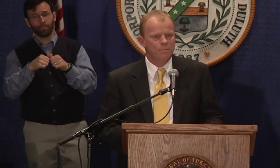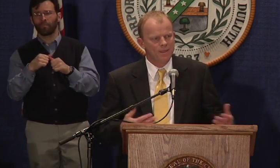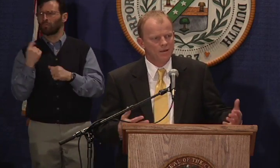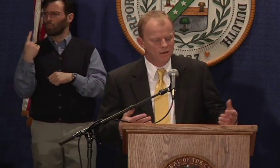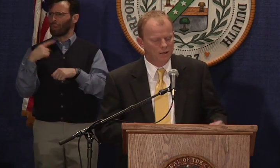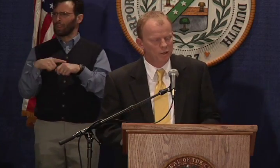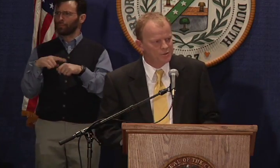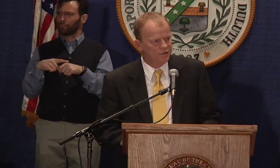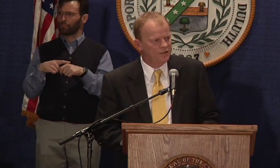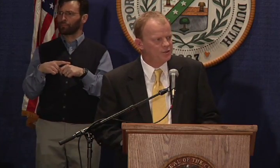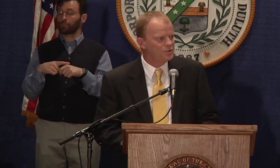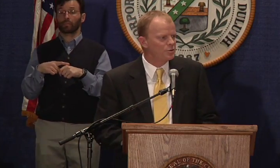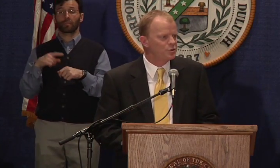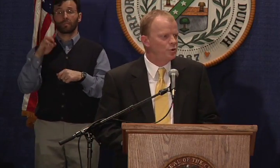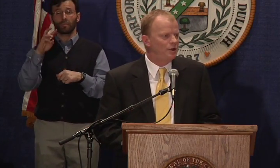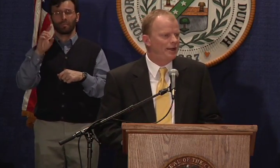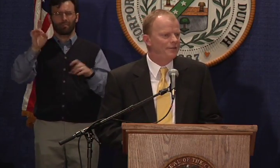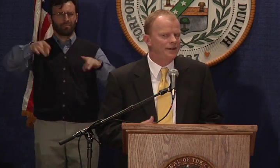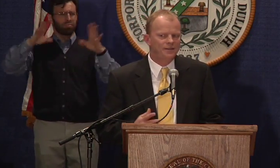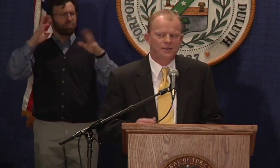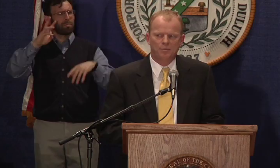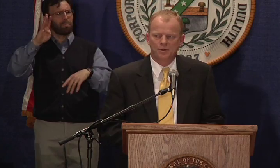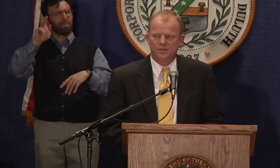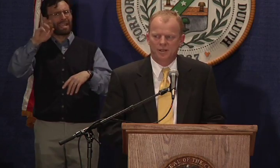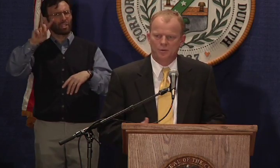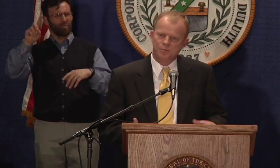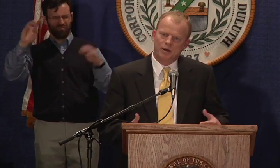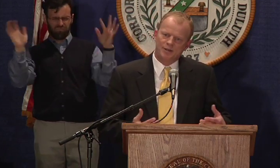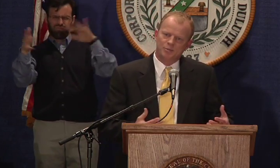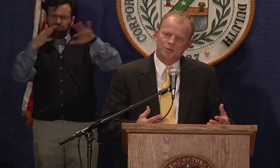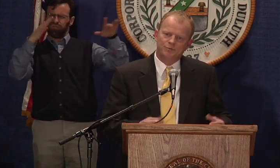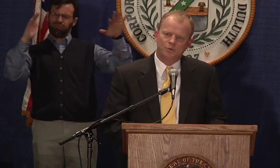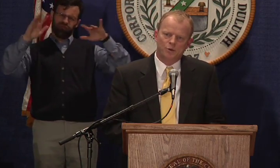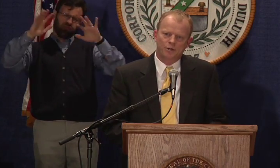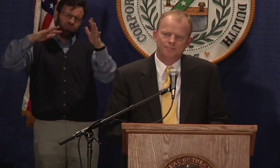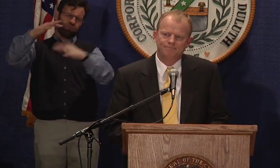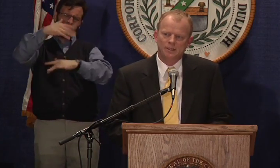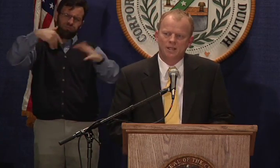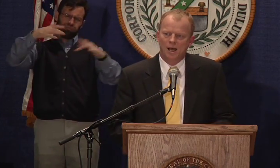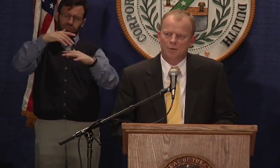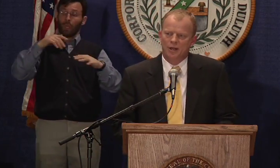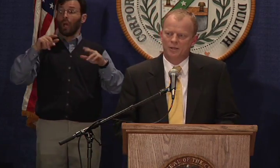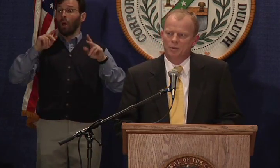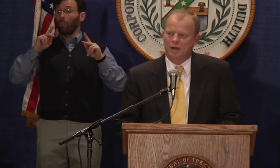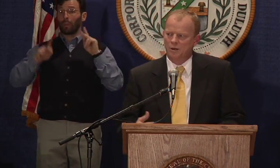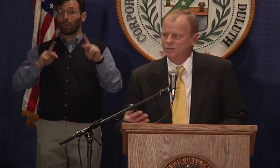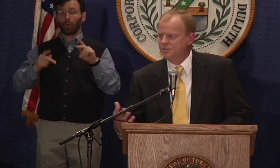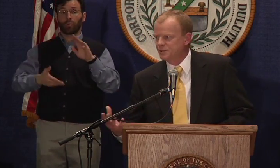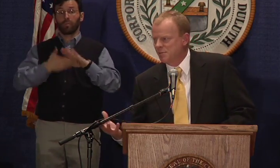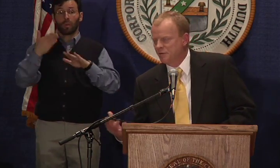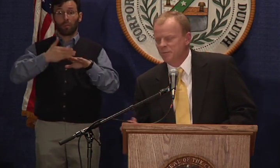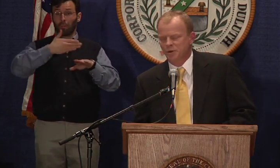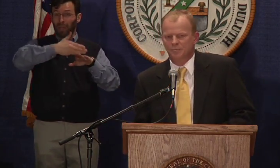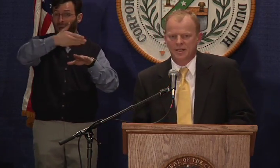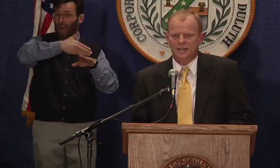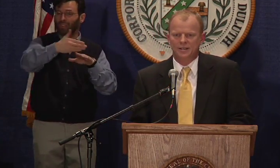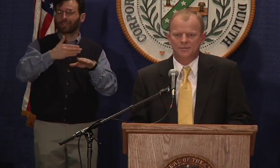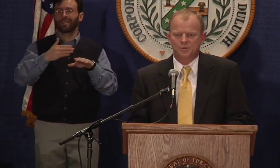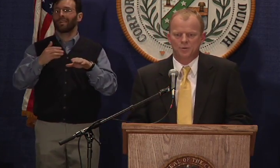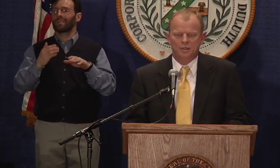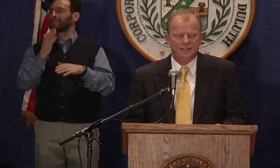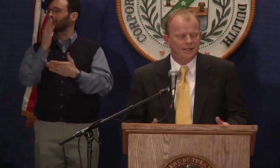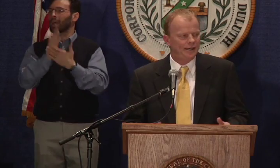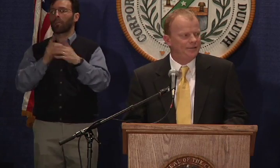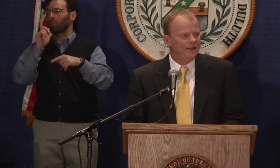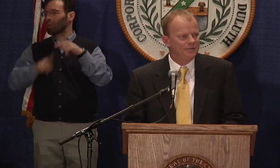when blizzard conditions were so bad that the personnel responsible for operating the plows, some of them couldn't make it